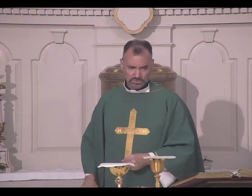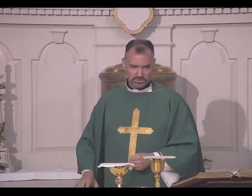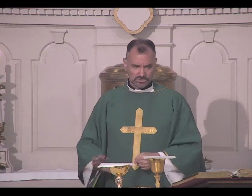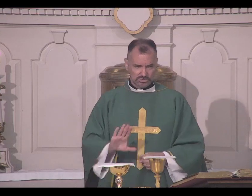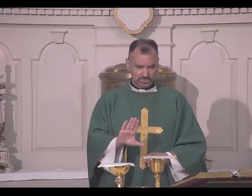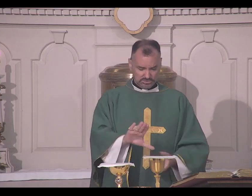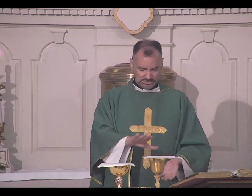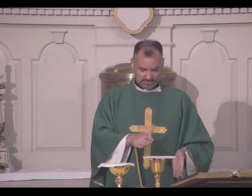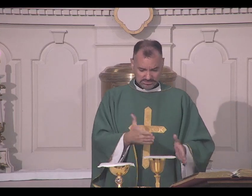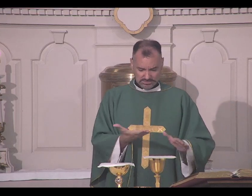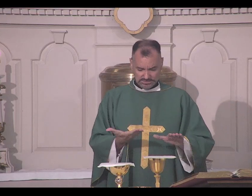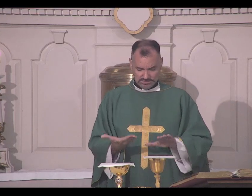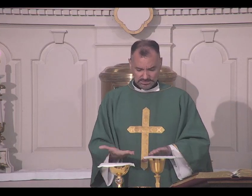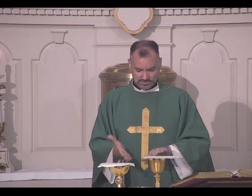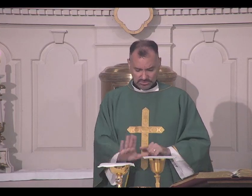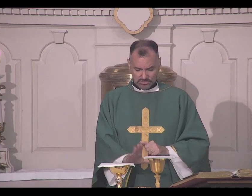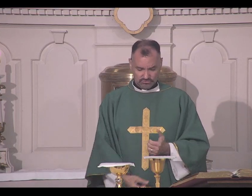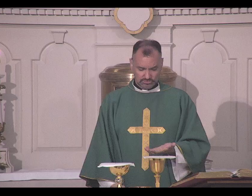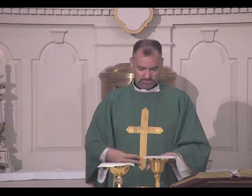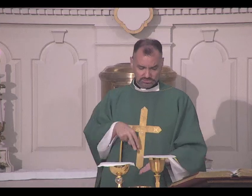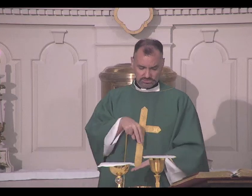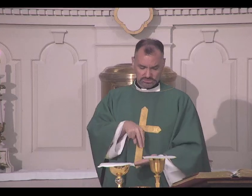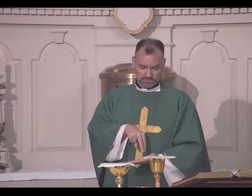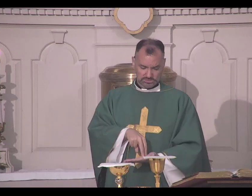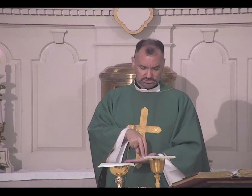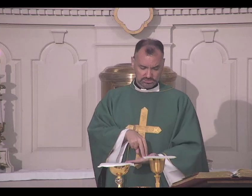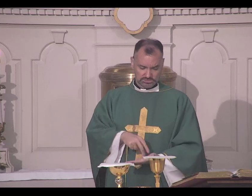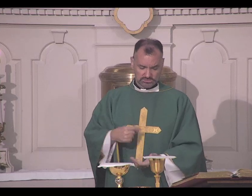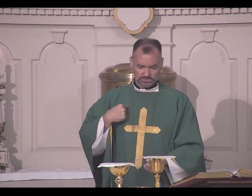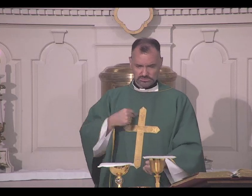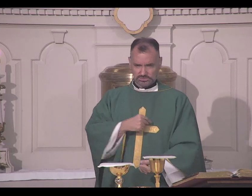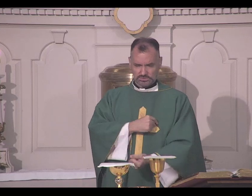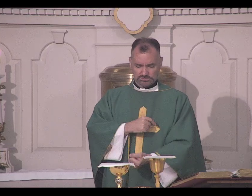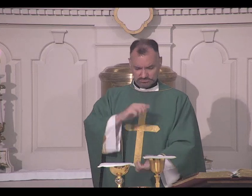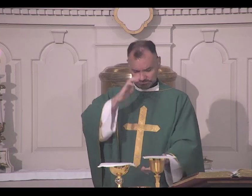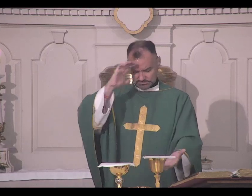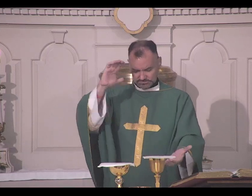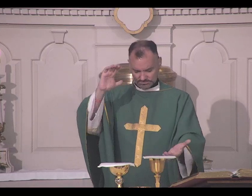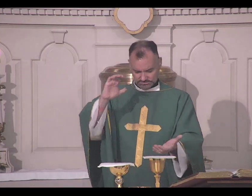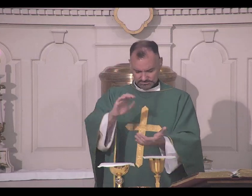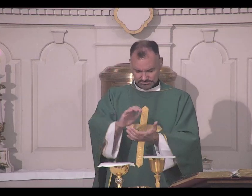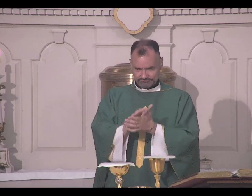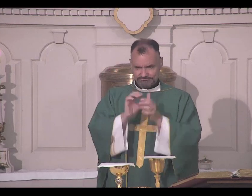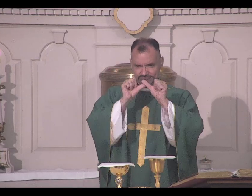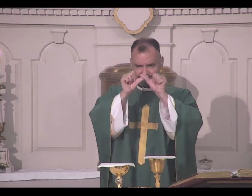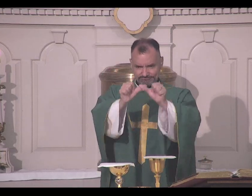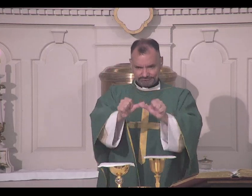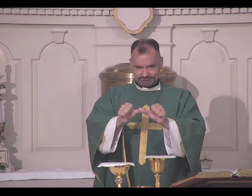We proclaim your death, O Lord, and profess your